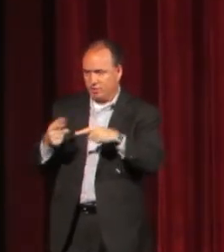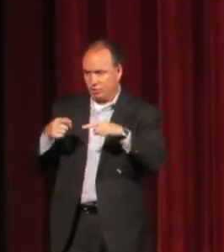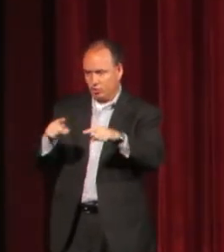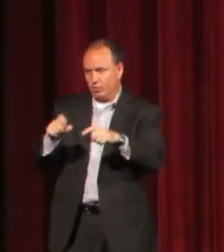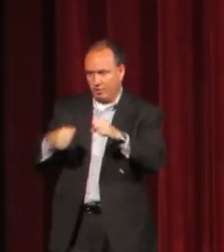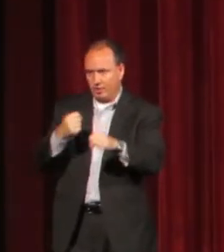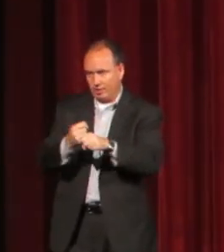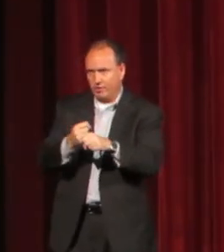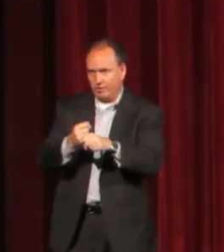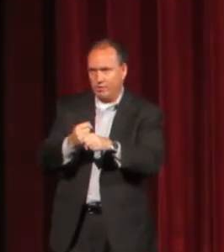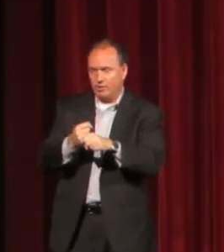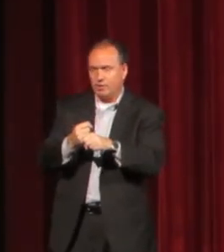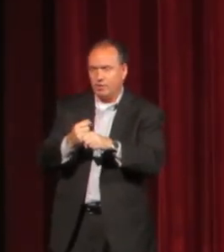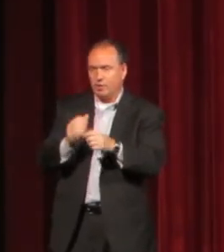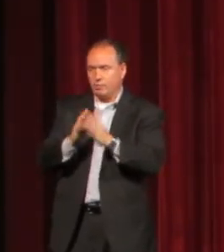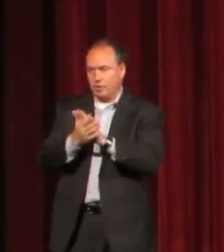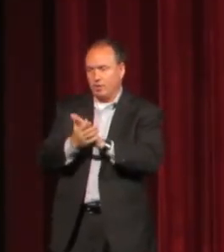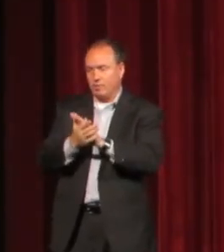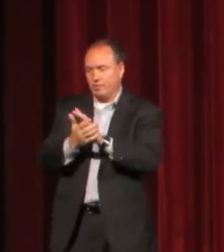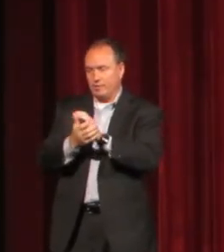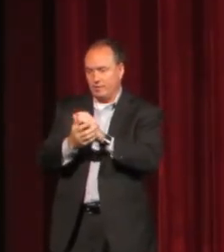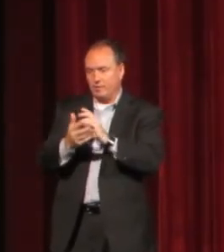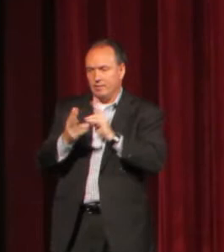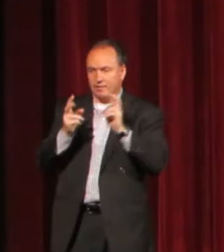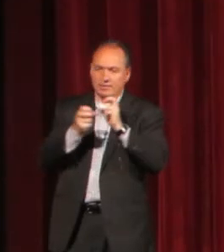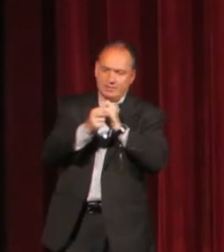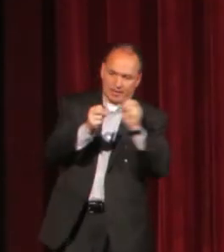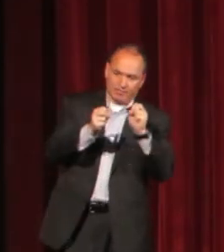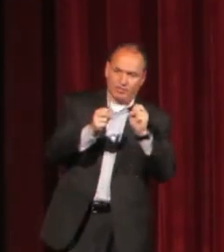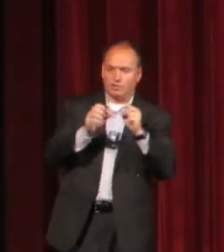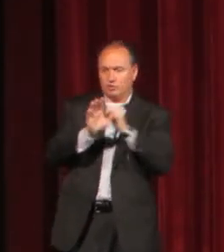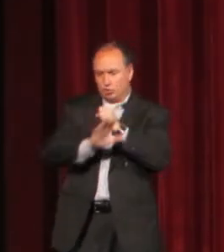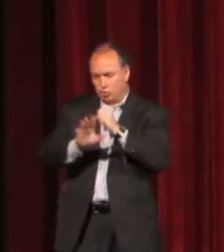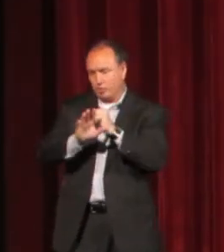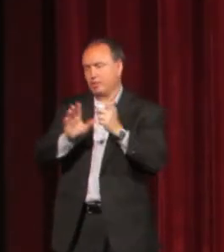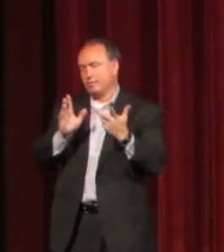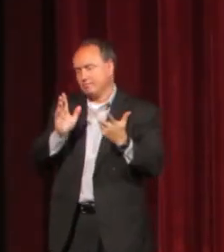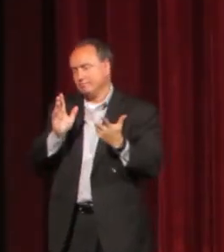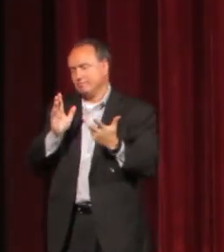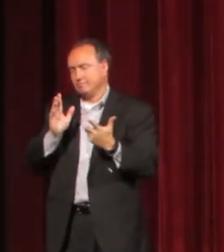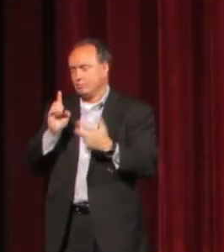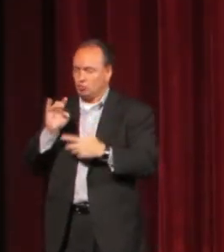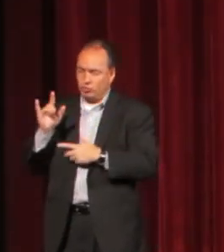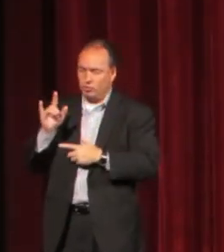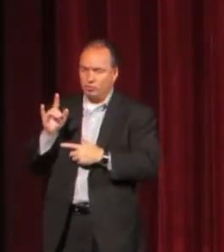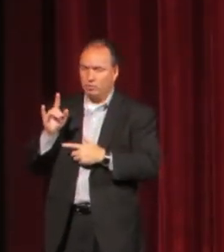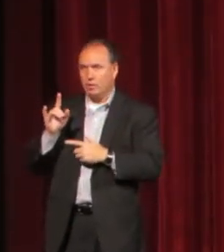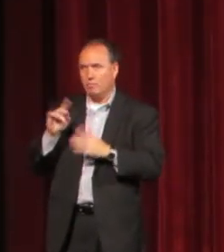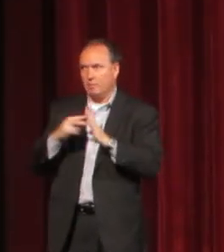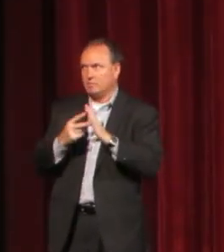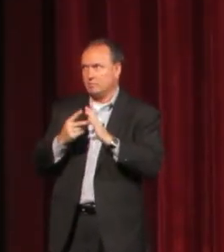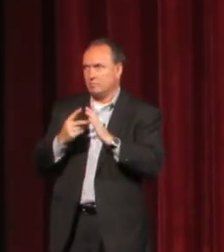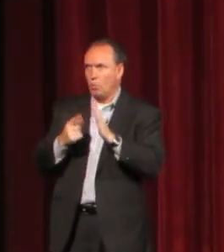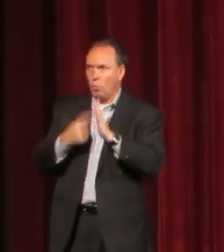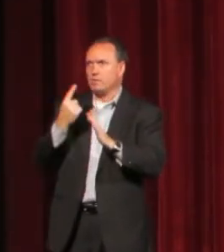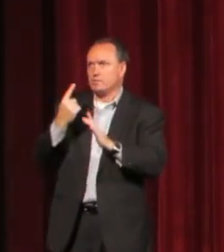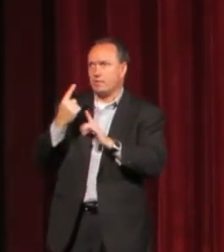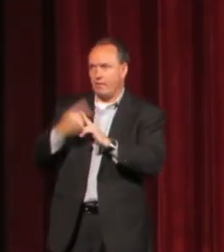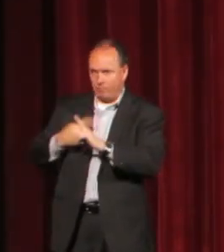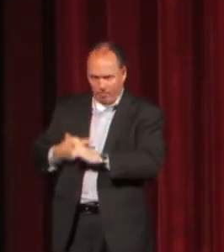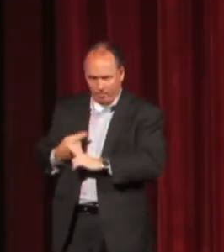year into a safety or security drill. So it would at least be once a month. Okay. Yes, sir. So the